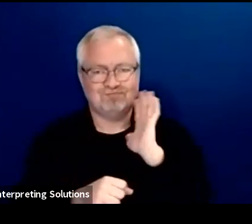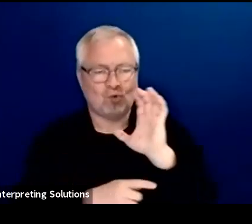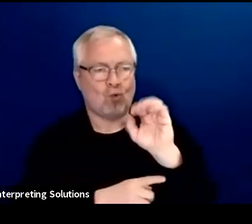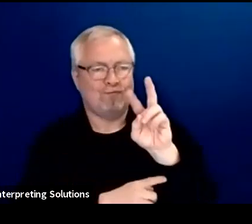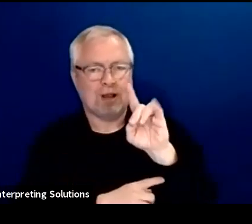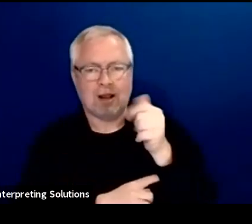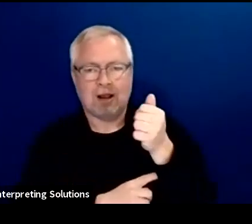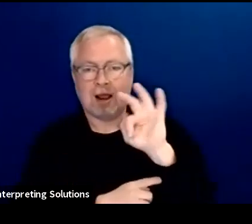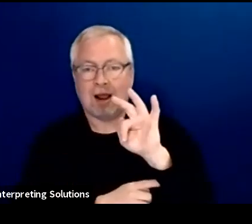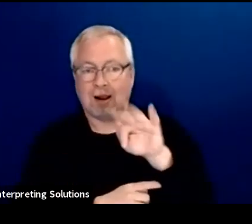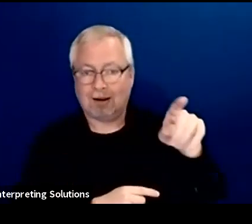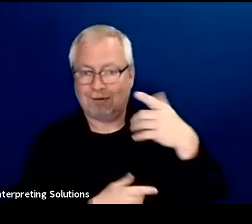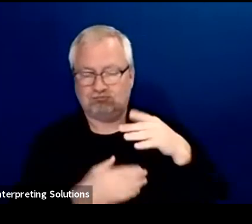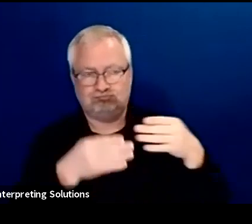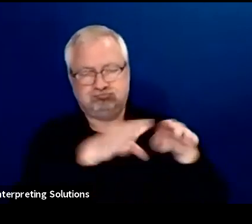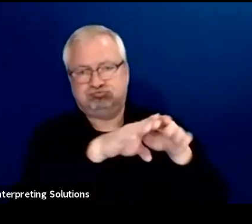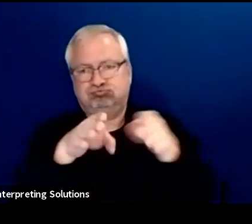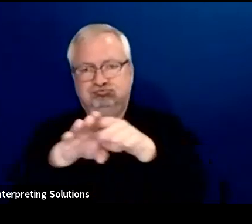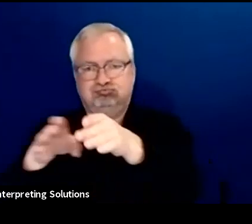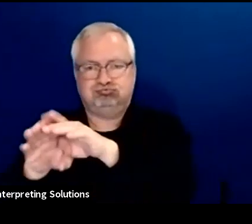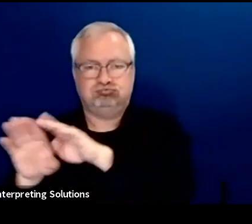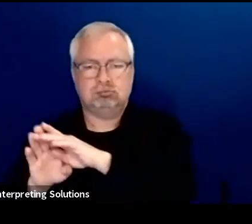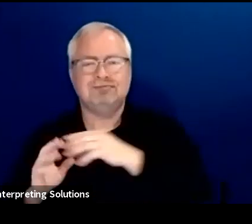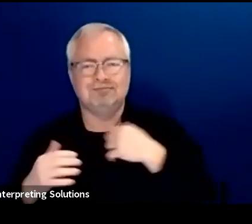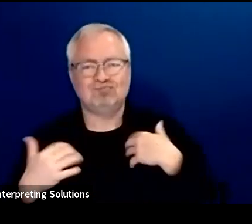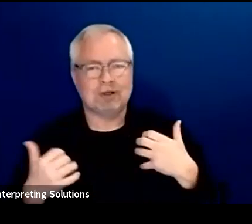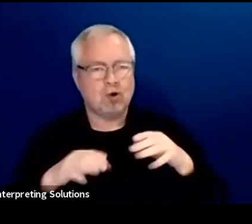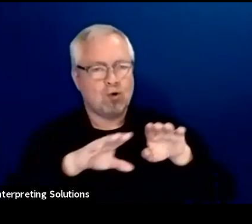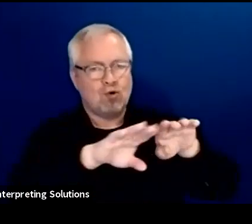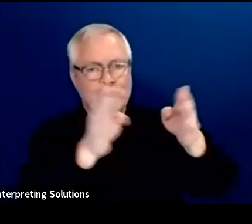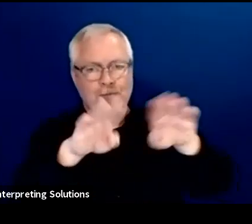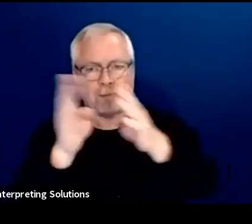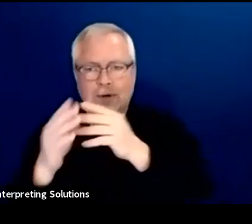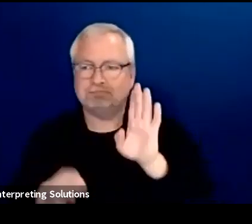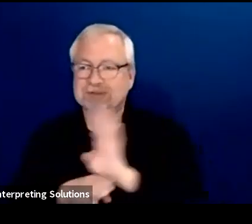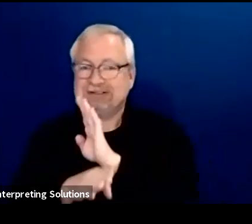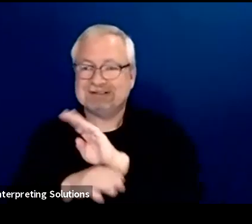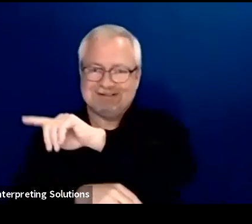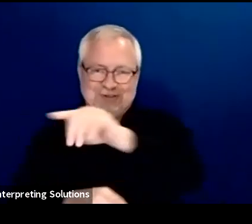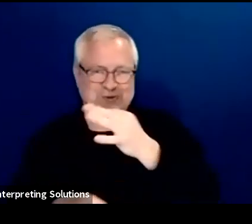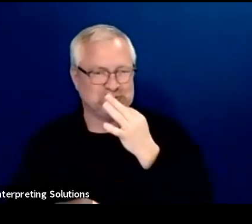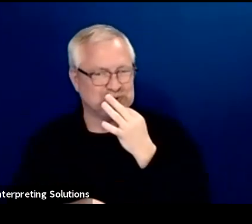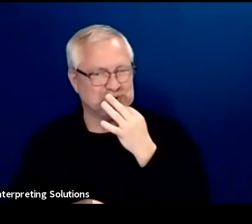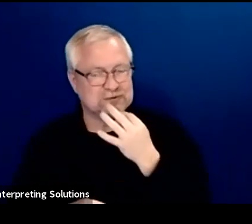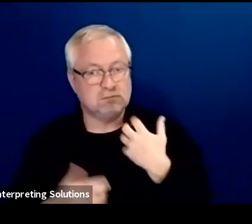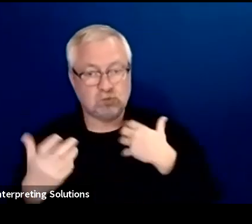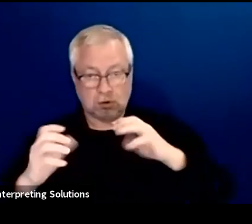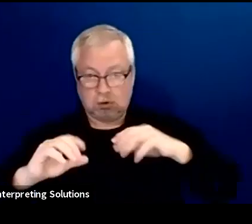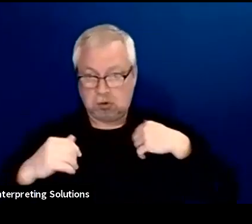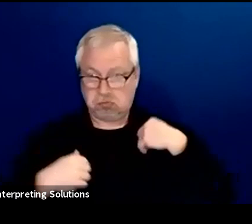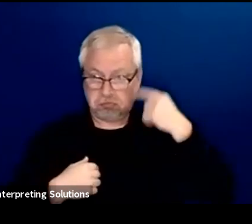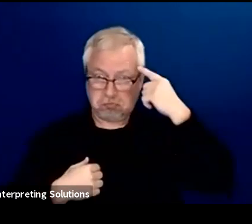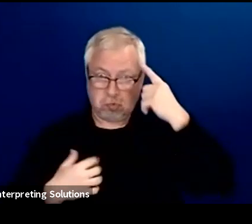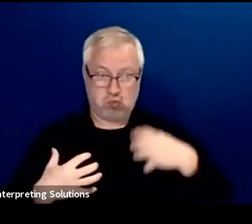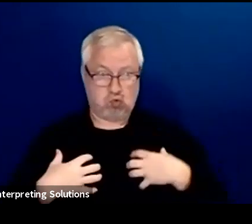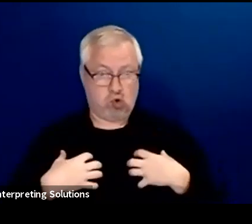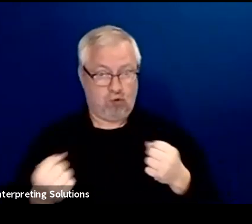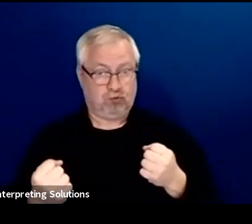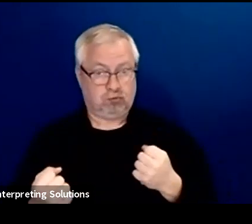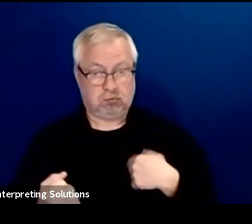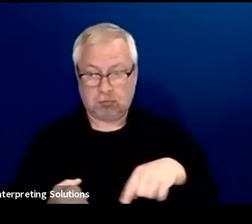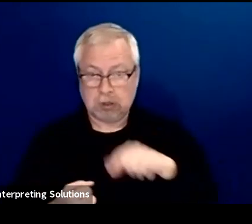get back to business as quickly as possible. I want to be very clear. If I thought it were healthy and I didn't think this thing would spread, we would open up